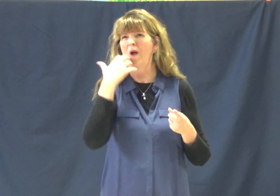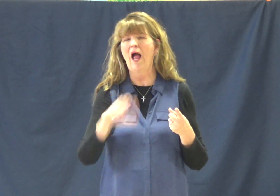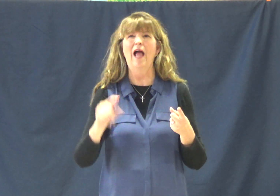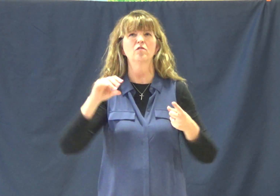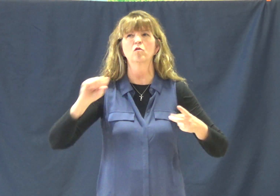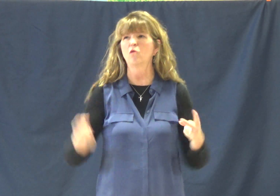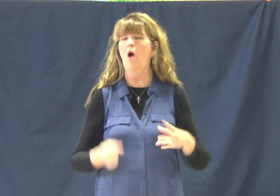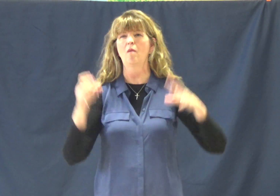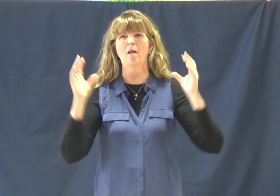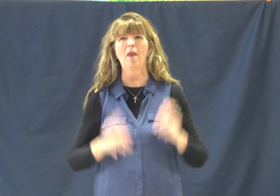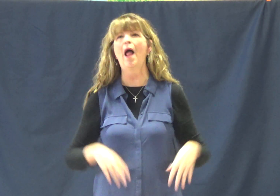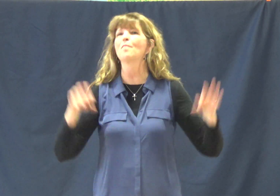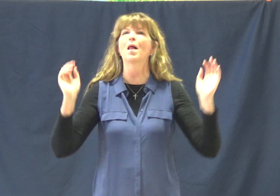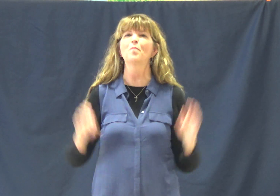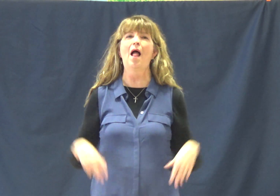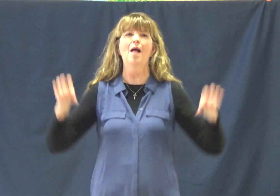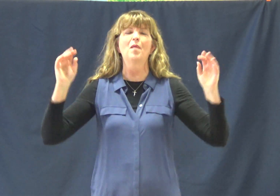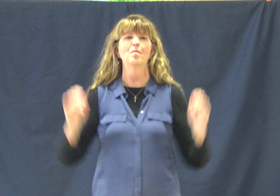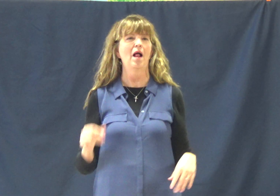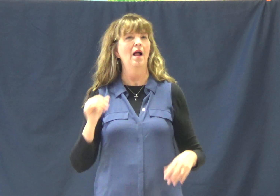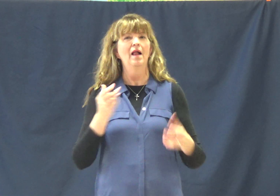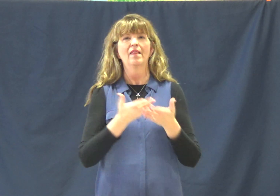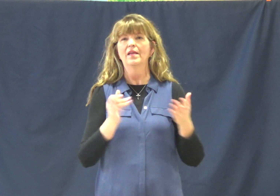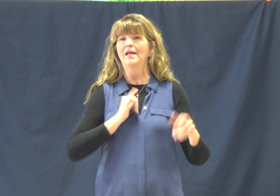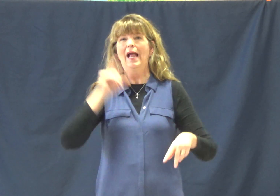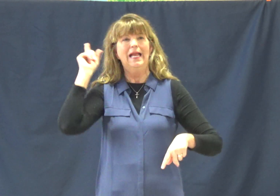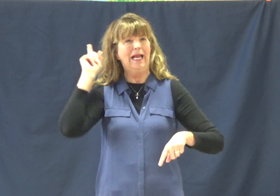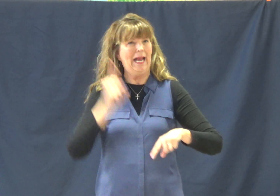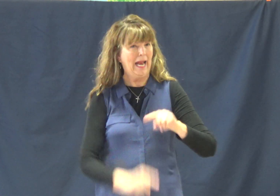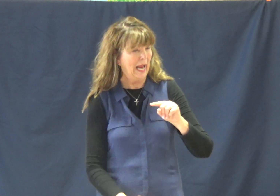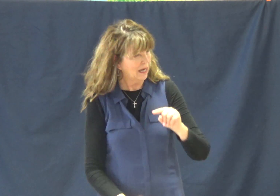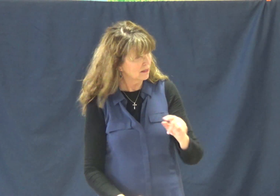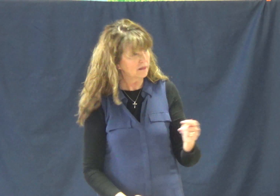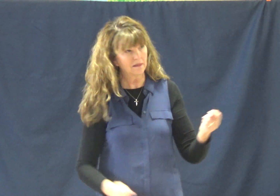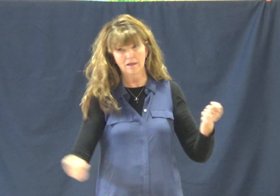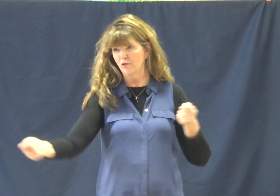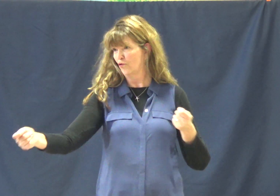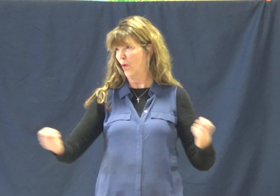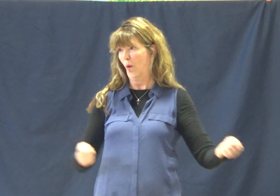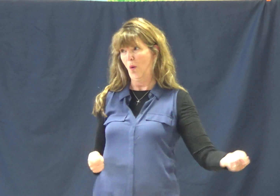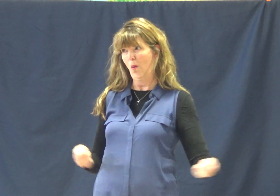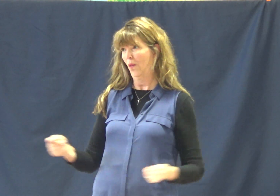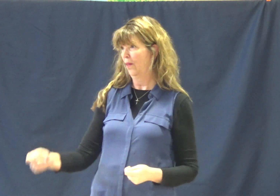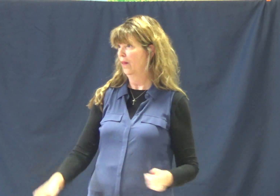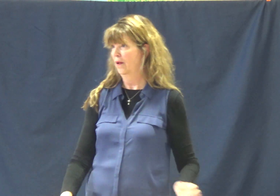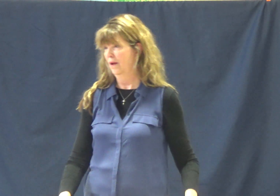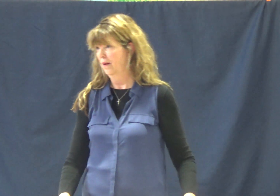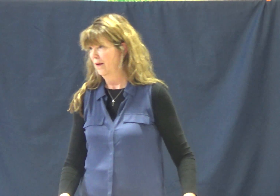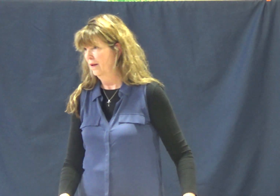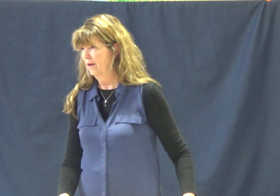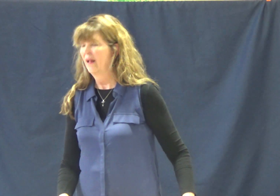all the names, too hot, it's too cold, and blah, these are things that I can't control.